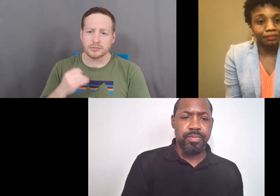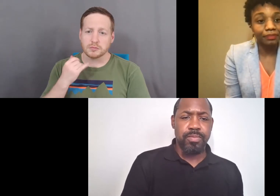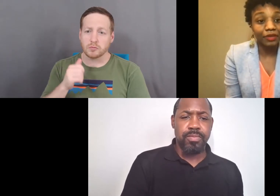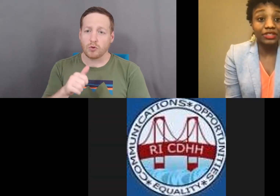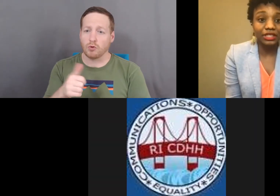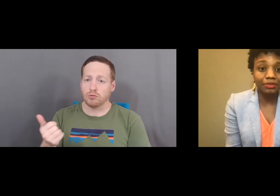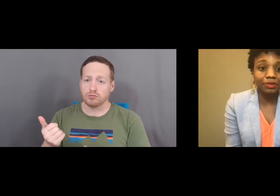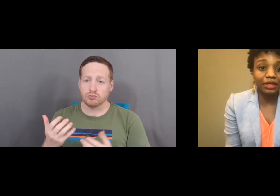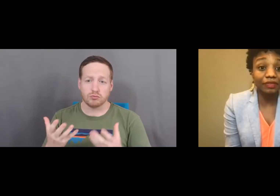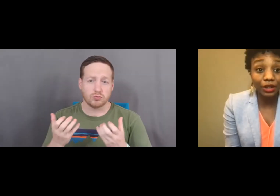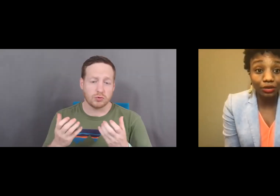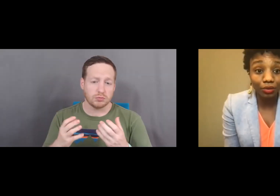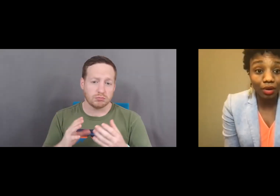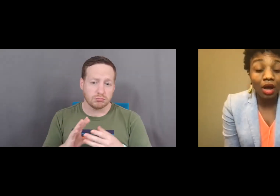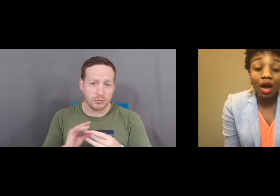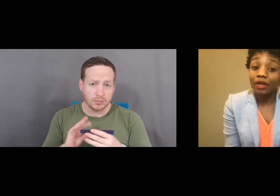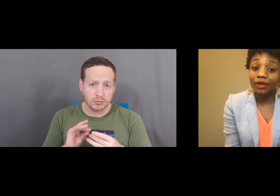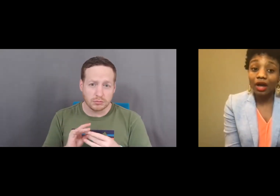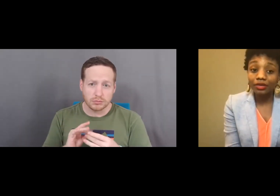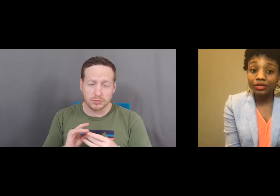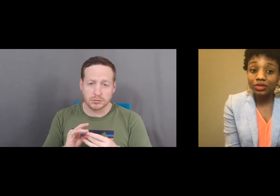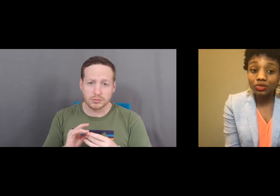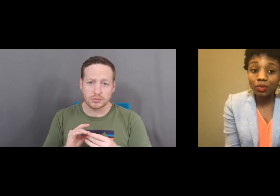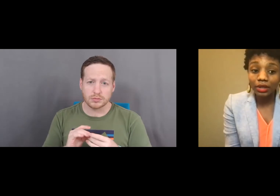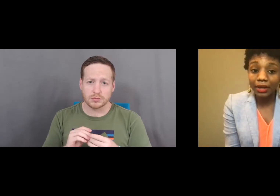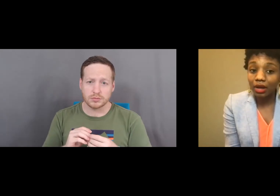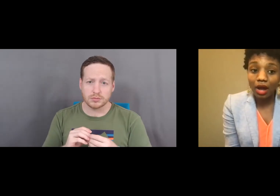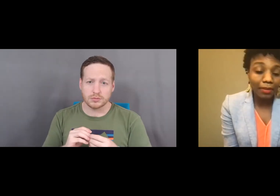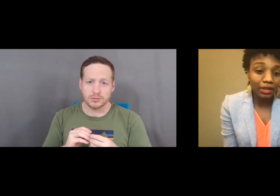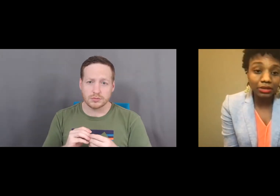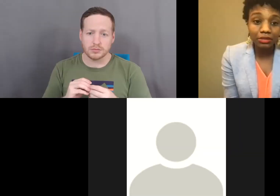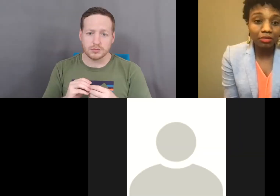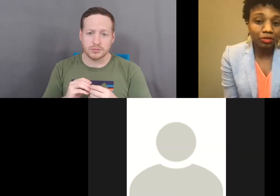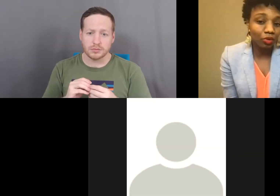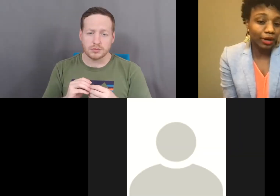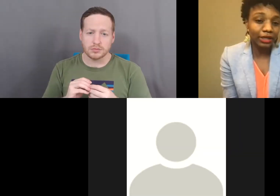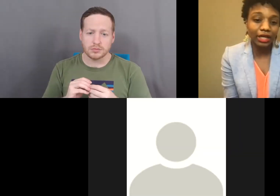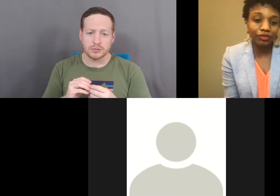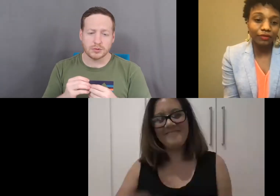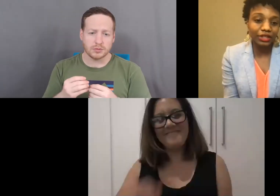And this is Tim speaking. Thank you. Are there others who want to make a comment or any kind of